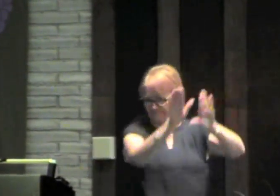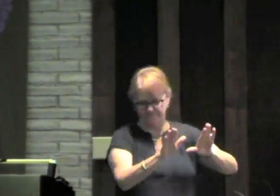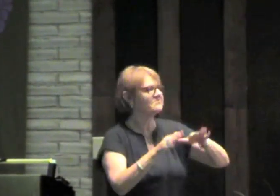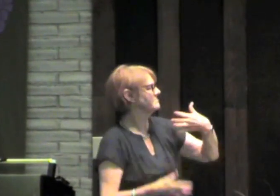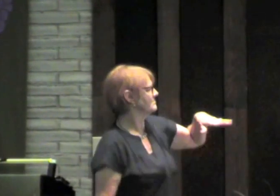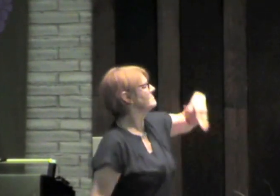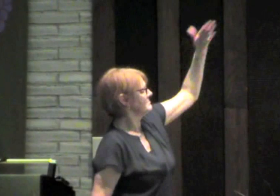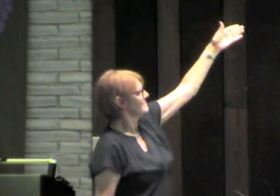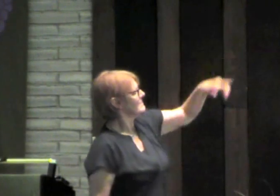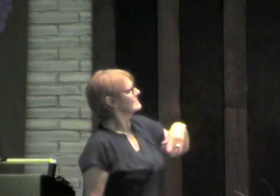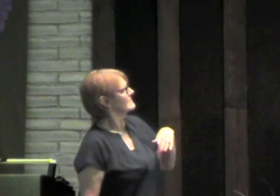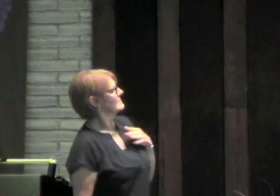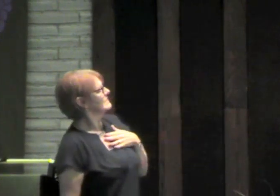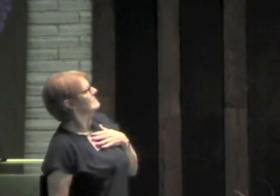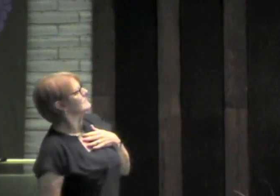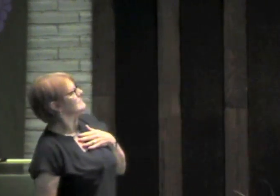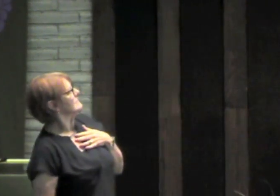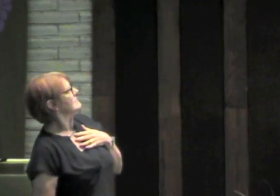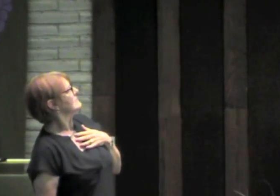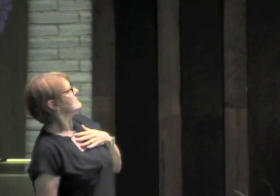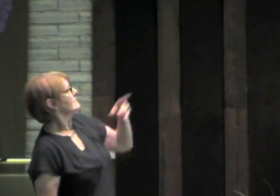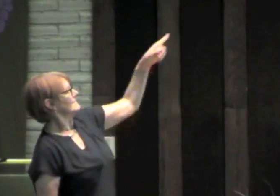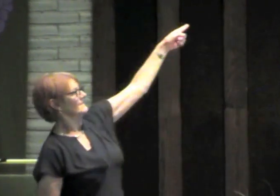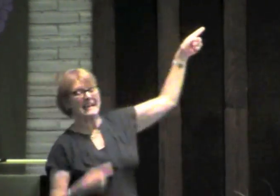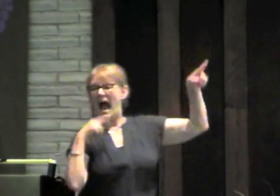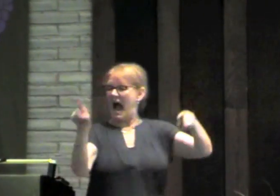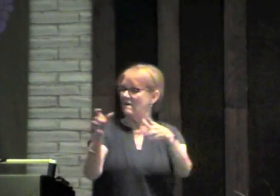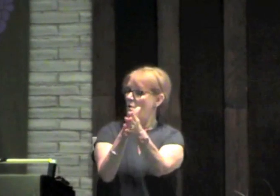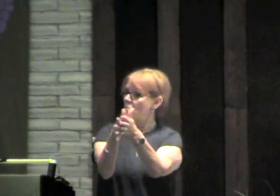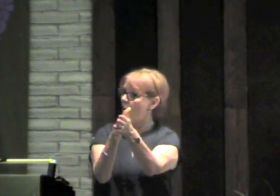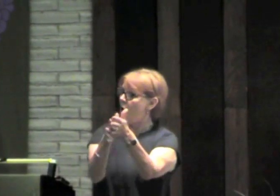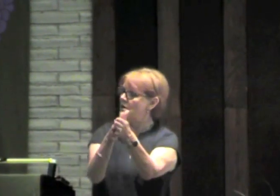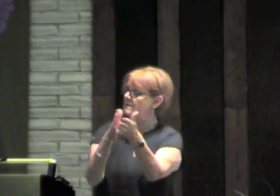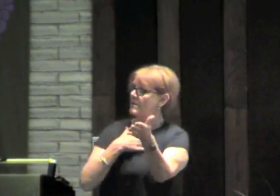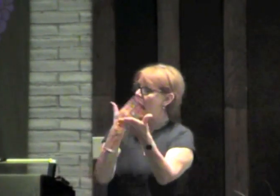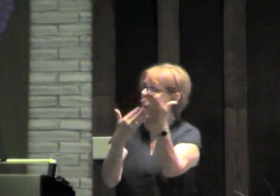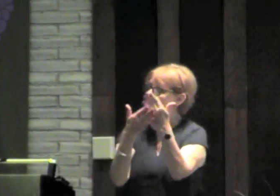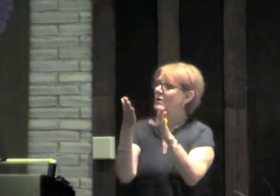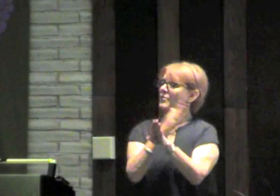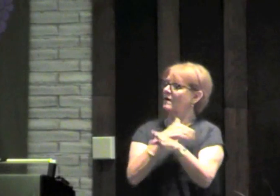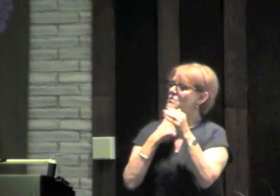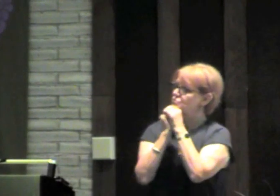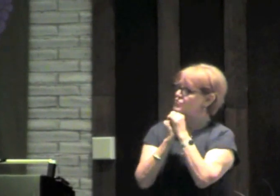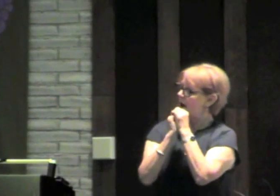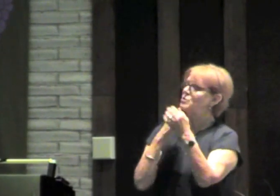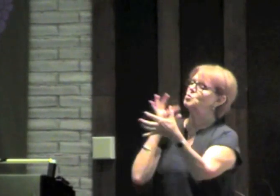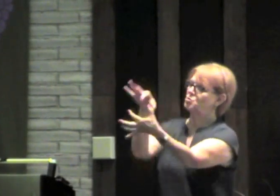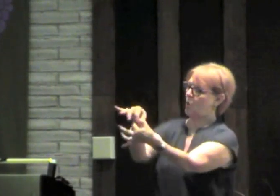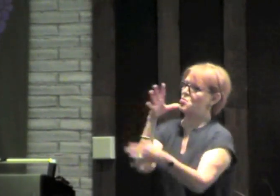for burial. And next we have Oh, we had to wash our hands before I was allowed to